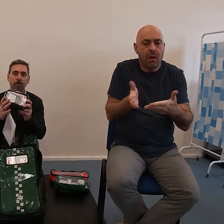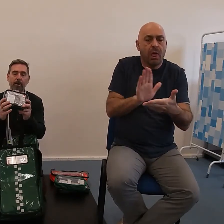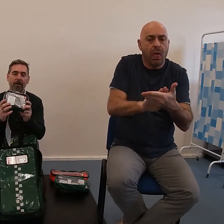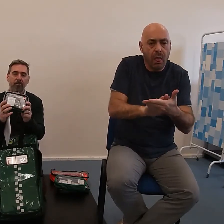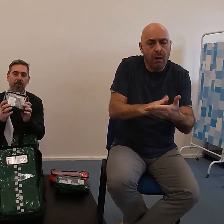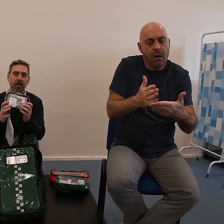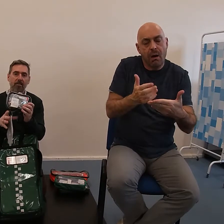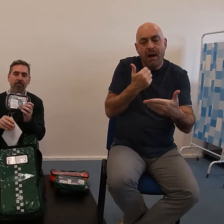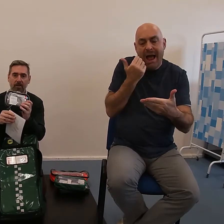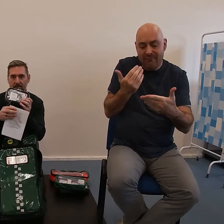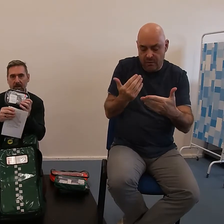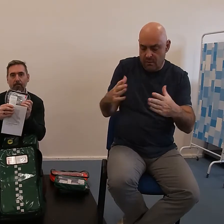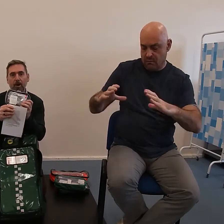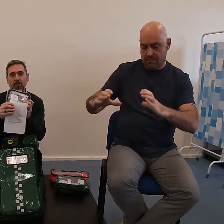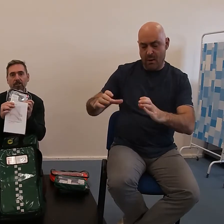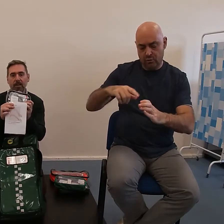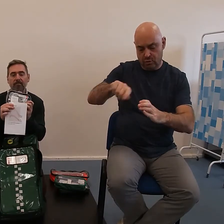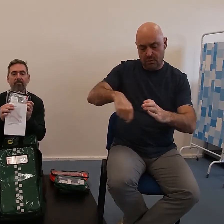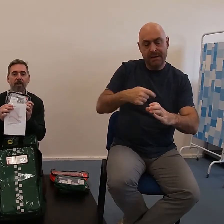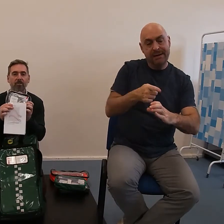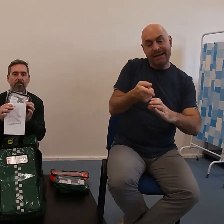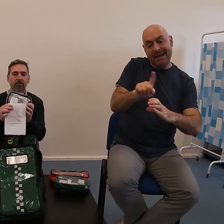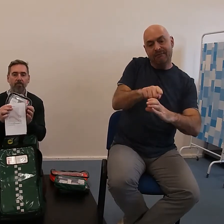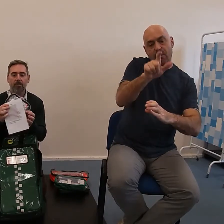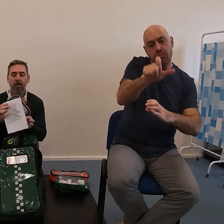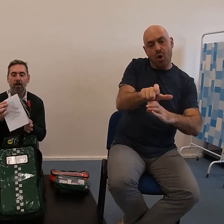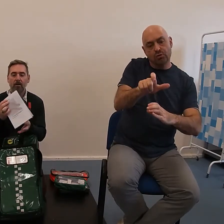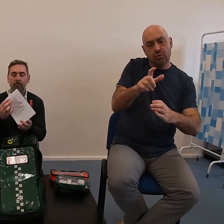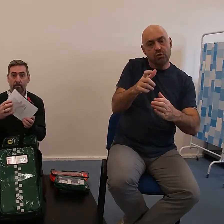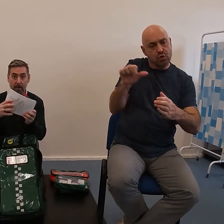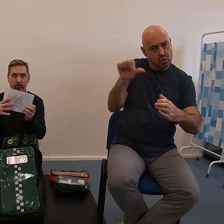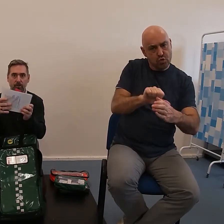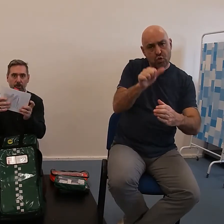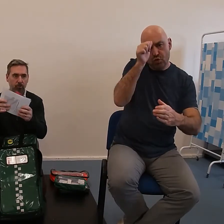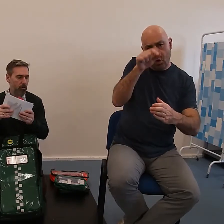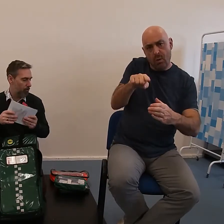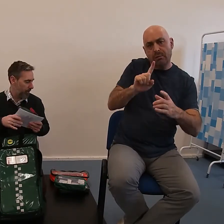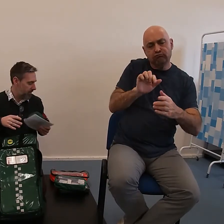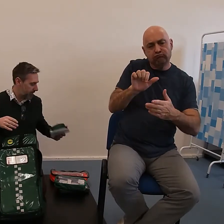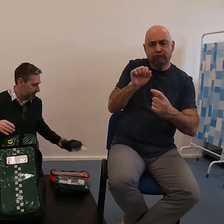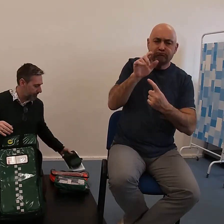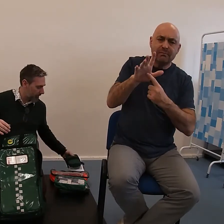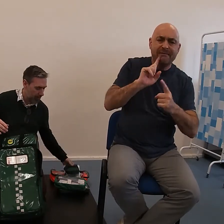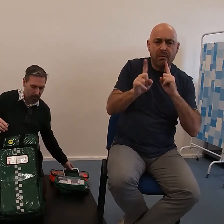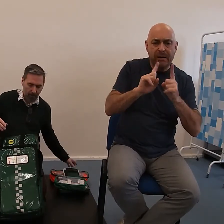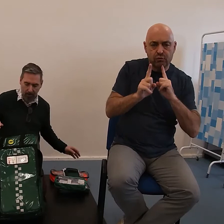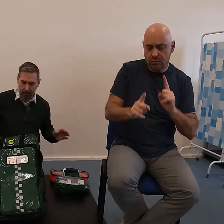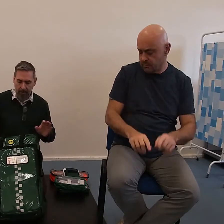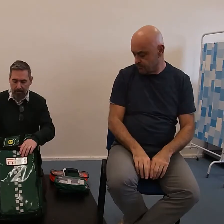documents to pouches if there's personal information for you to be able to use or need.